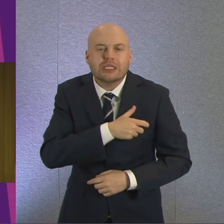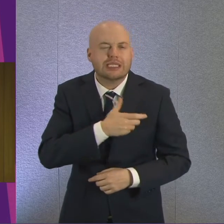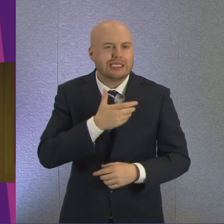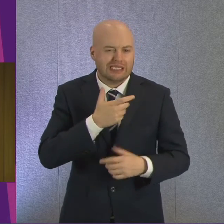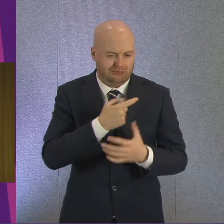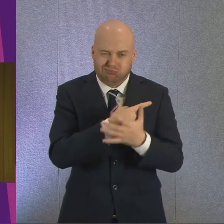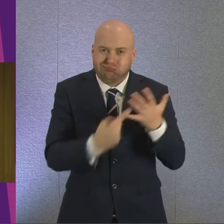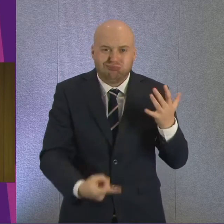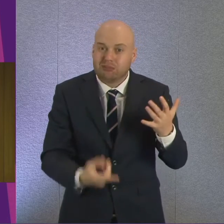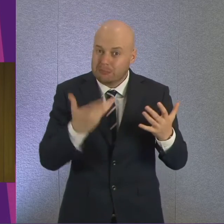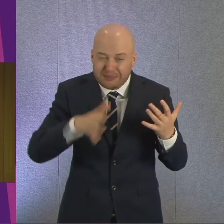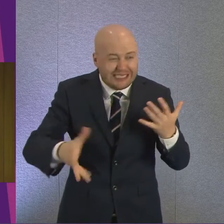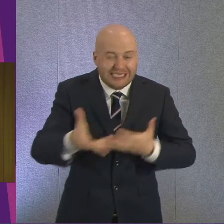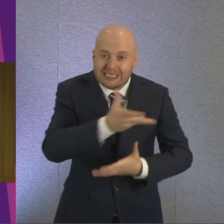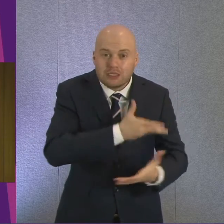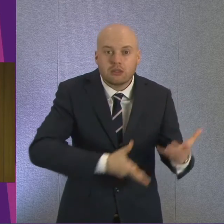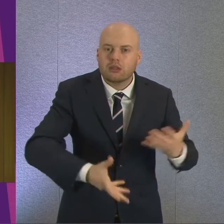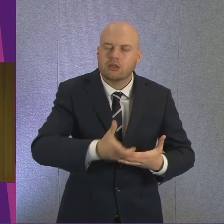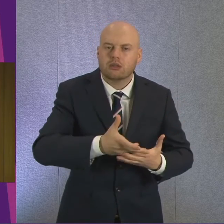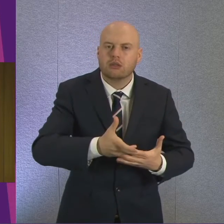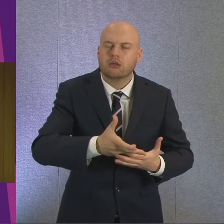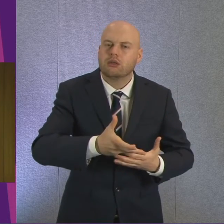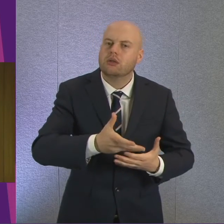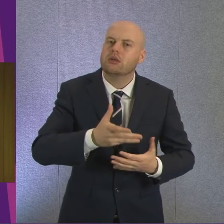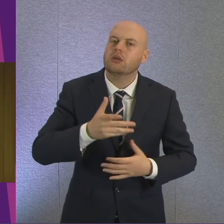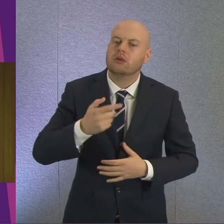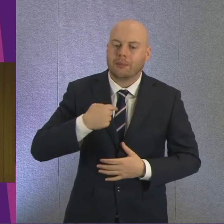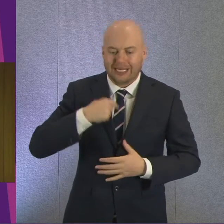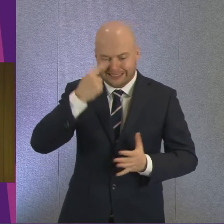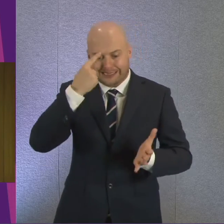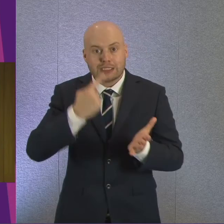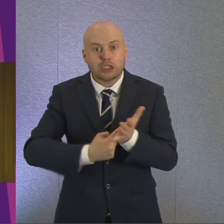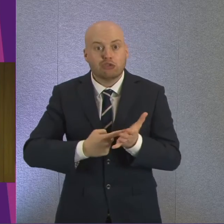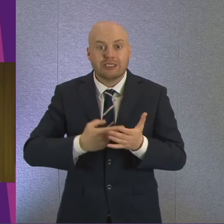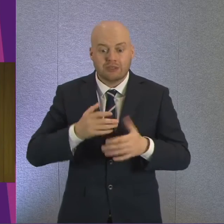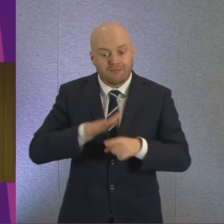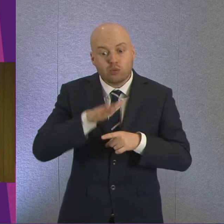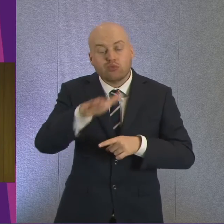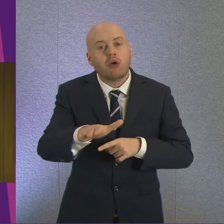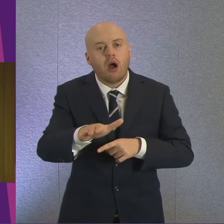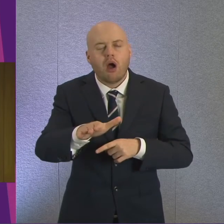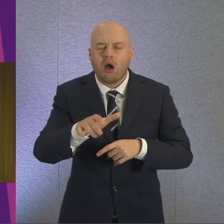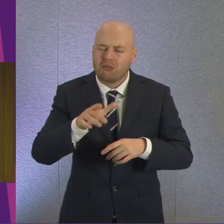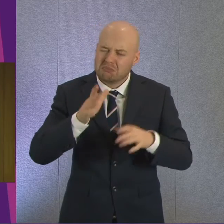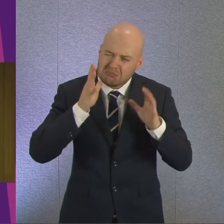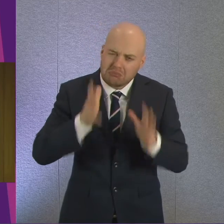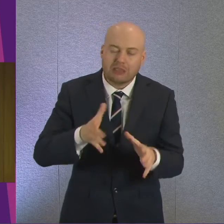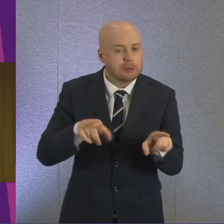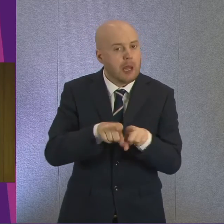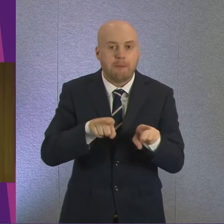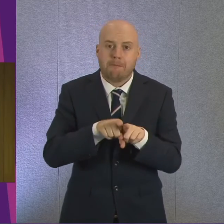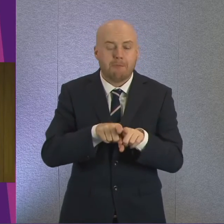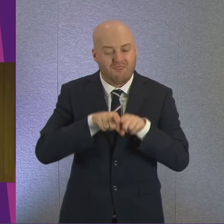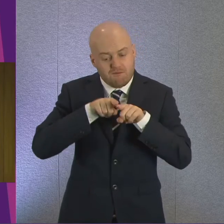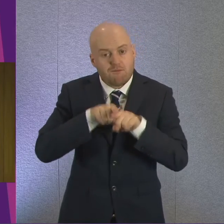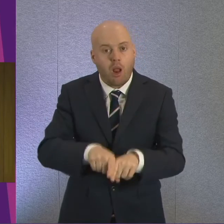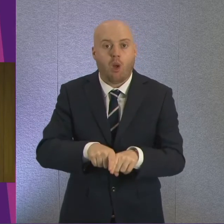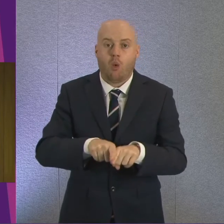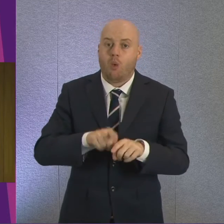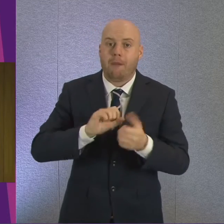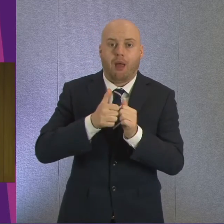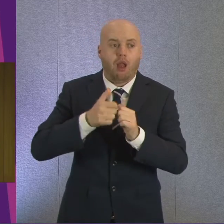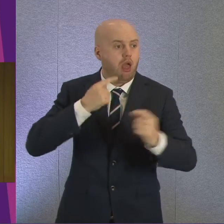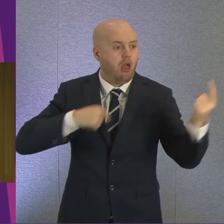we take going forward will also be based on public health advice and in dialogue with all of those